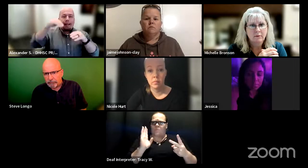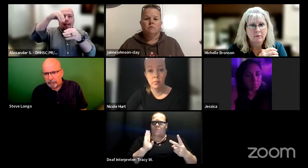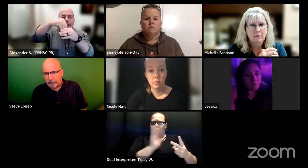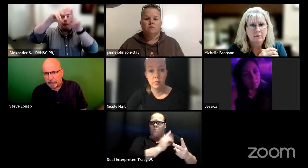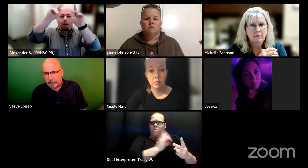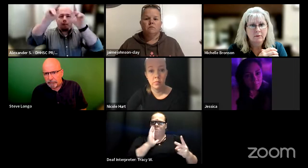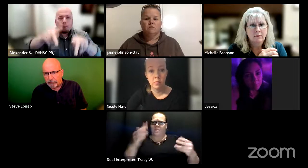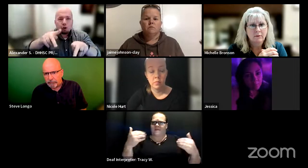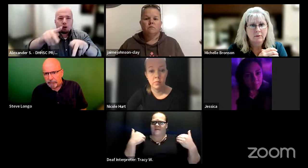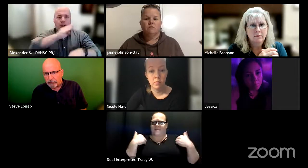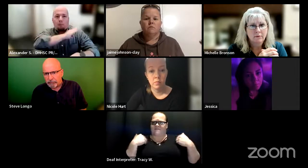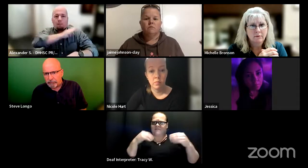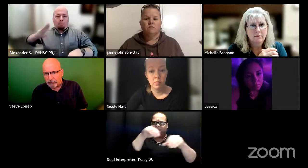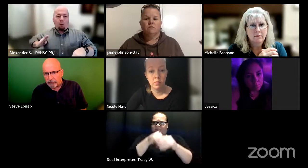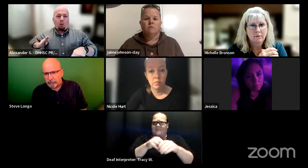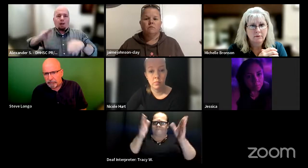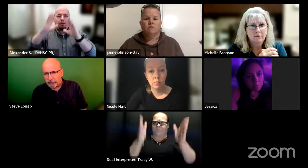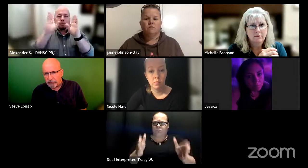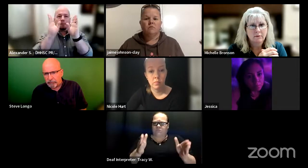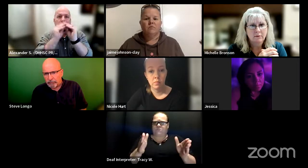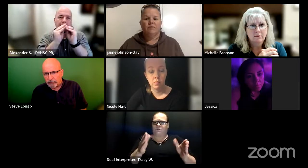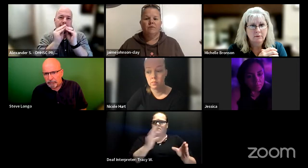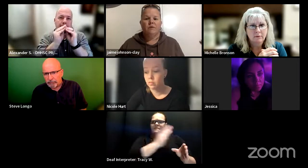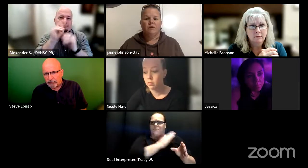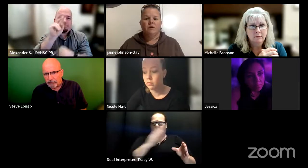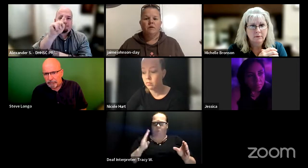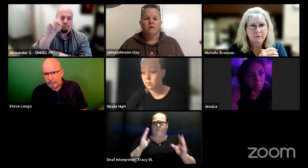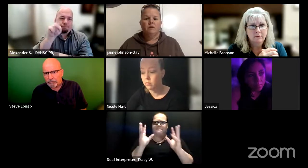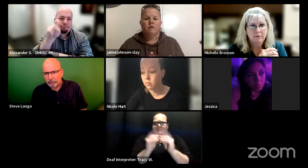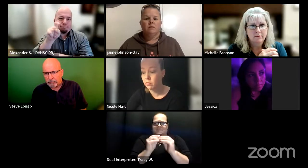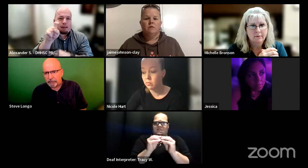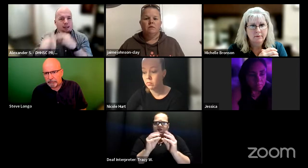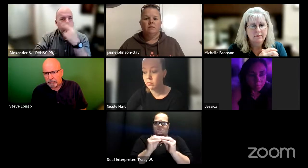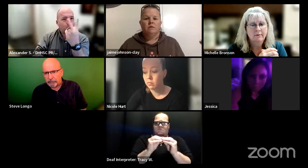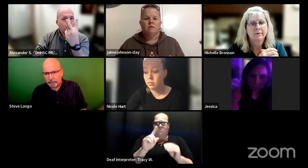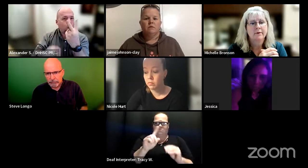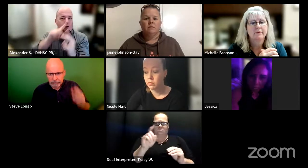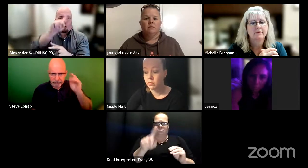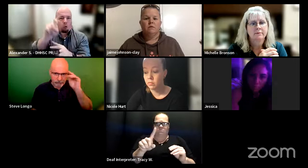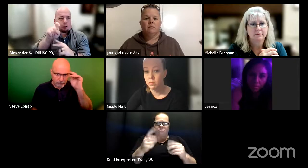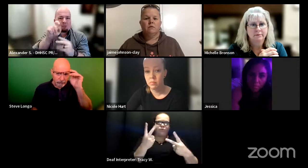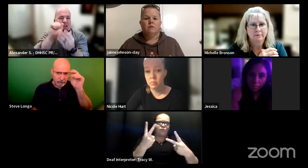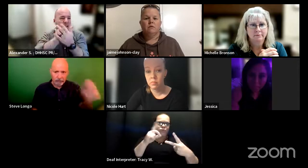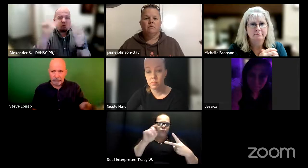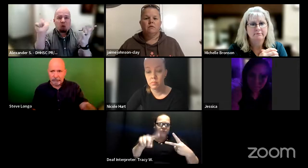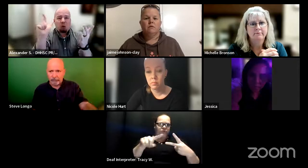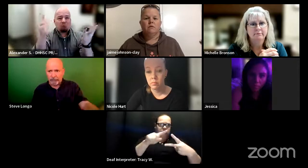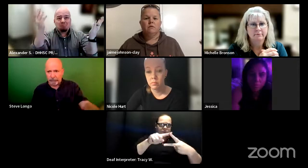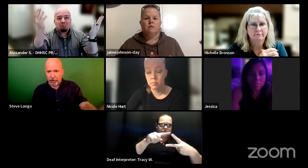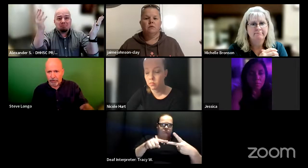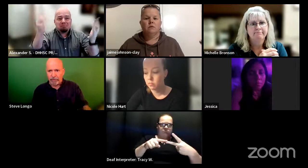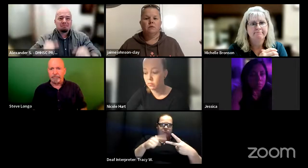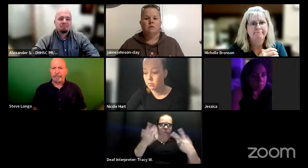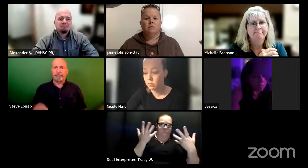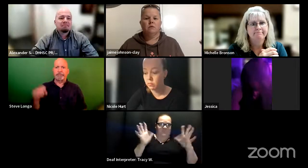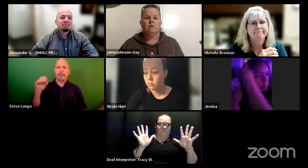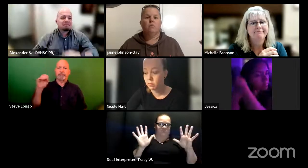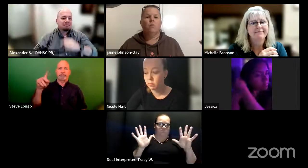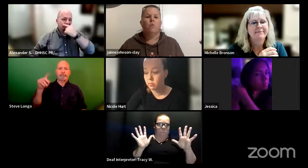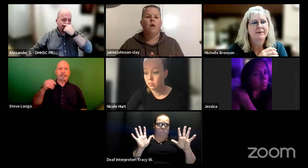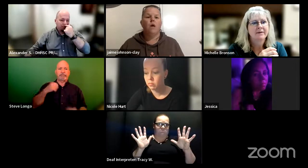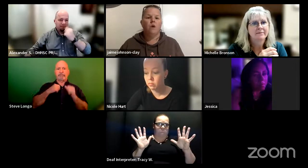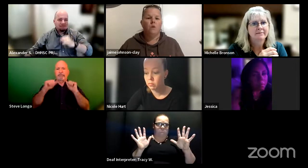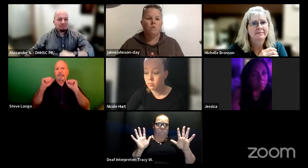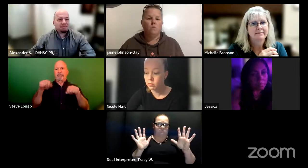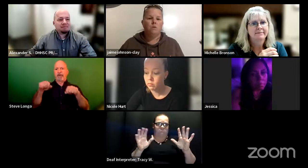when the board will be having in-person board meetings? Those are the 2 questions. That's all